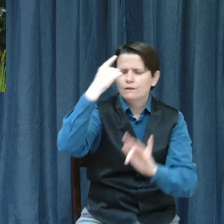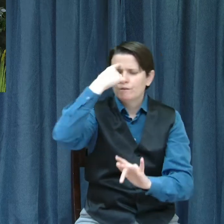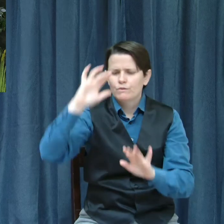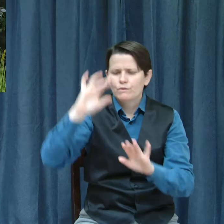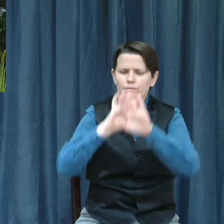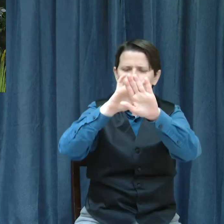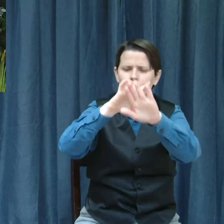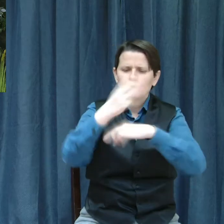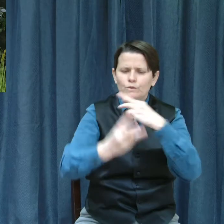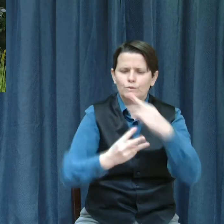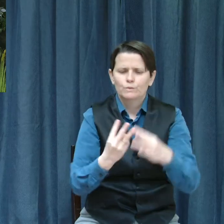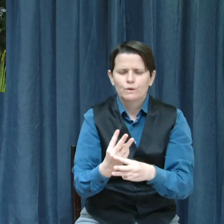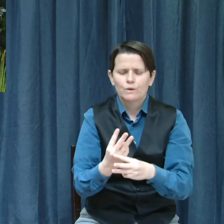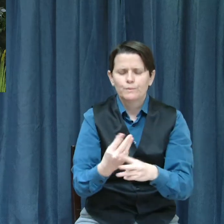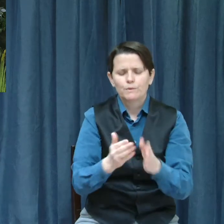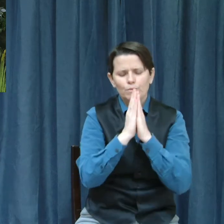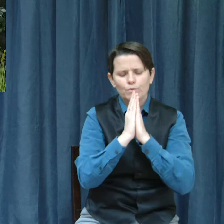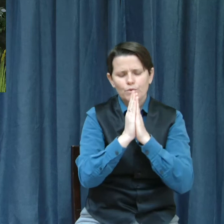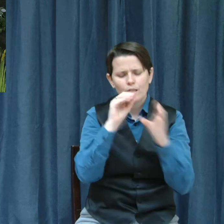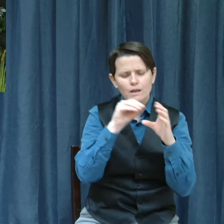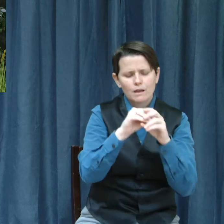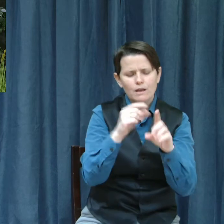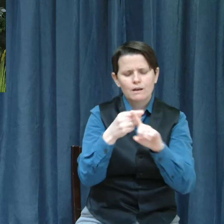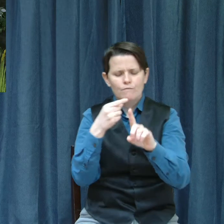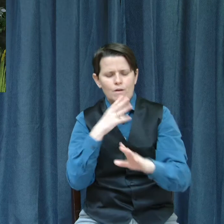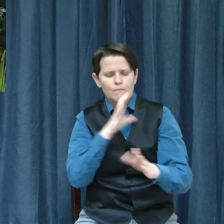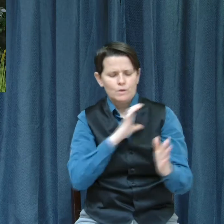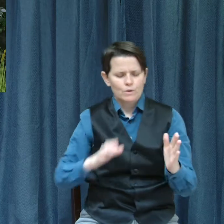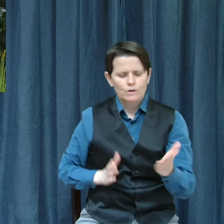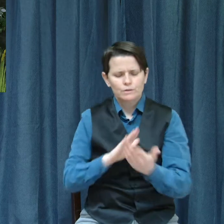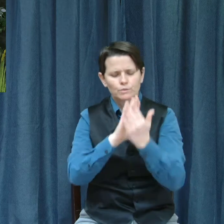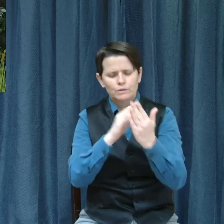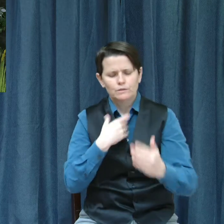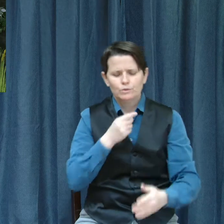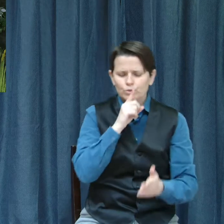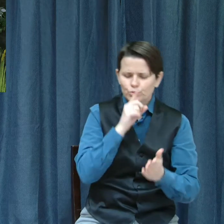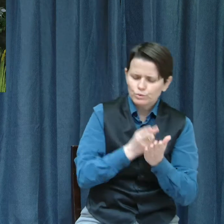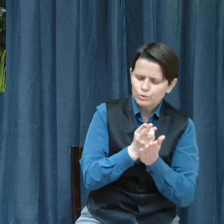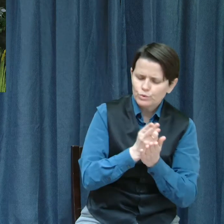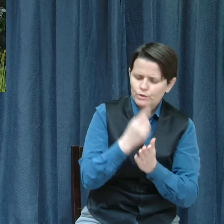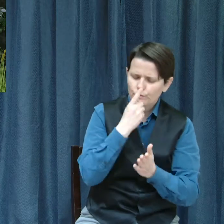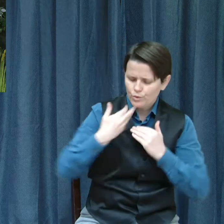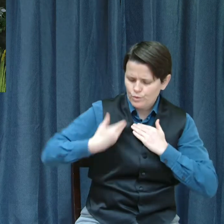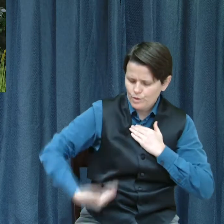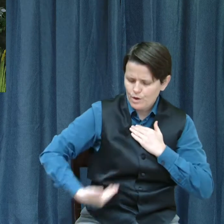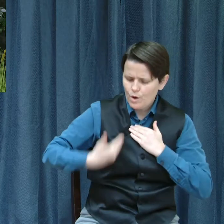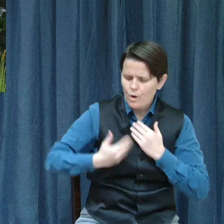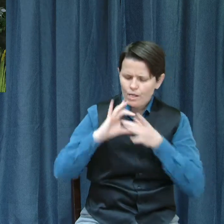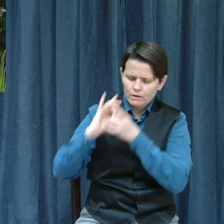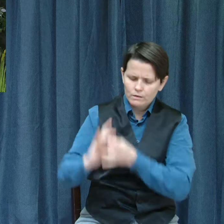We pray this in and from that Christ presence that is the truth of who we are, that connects us as